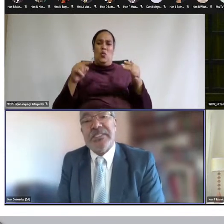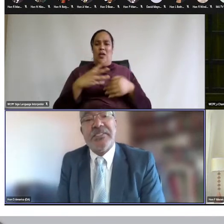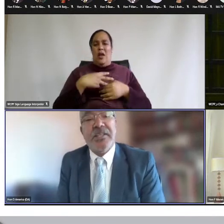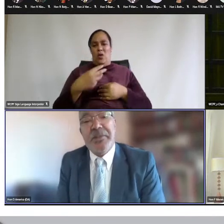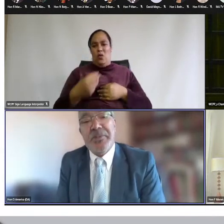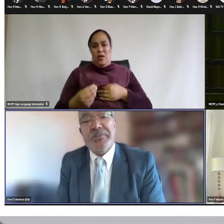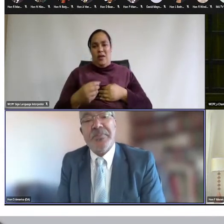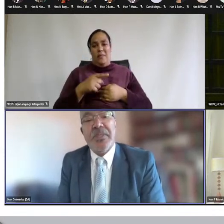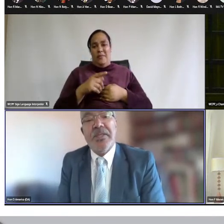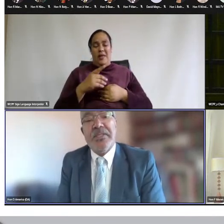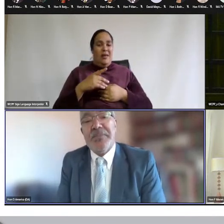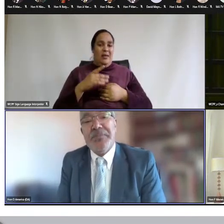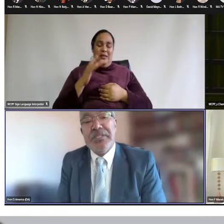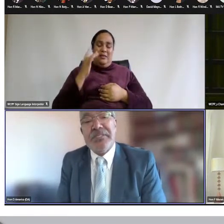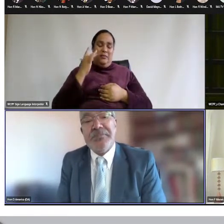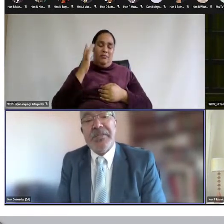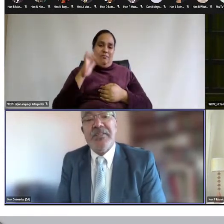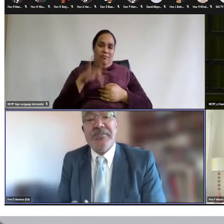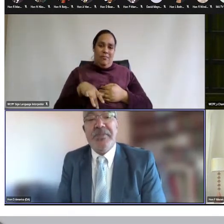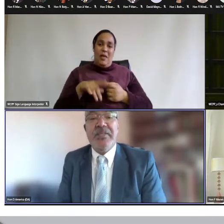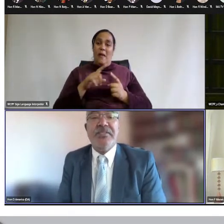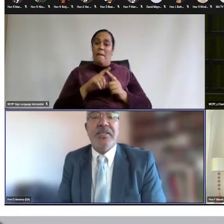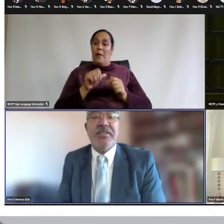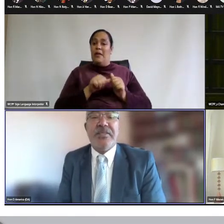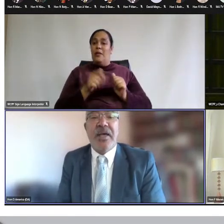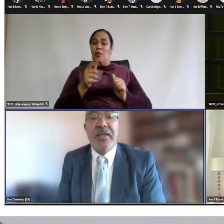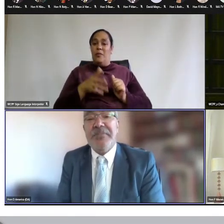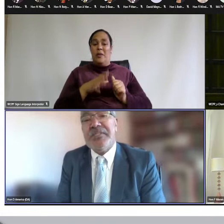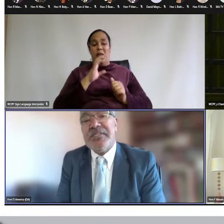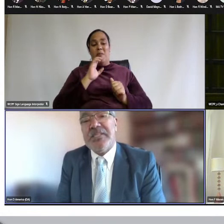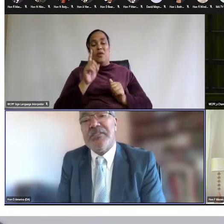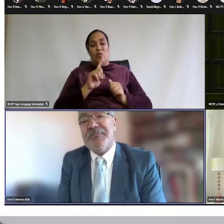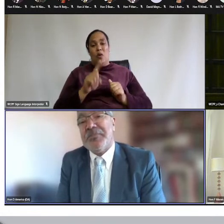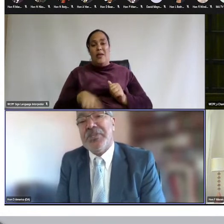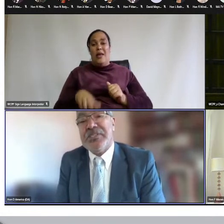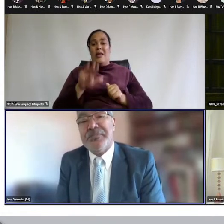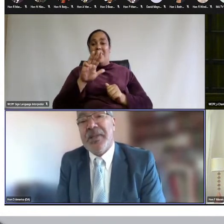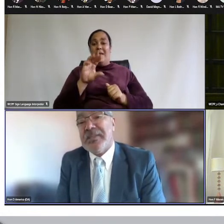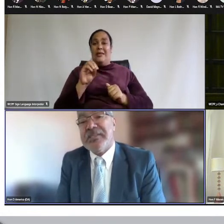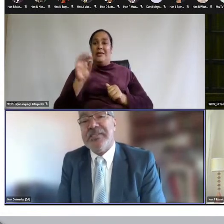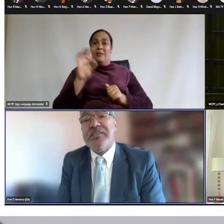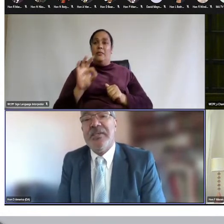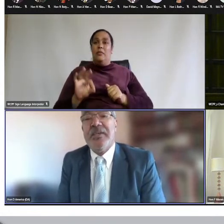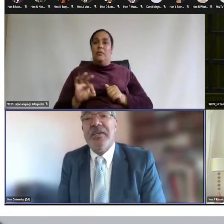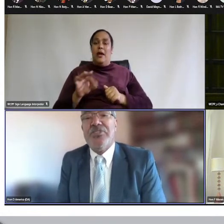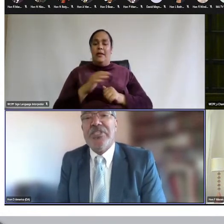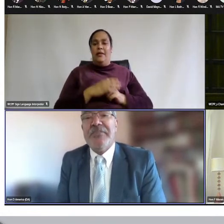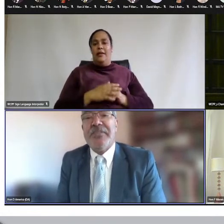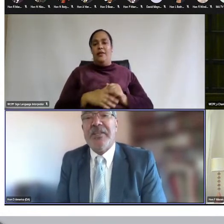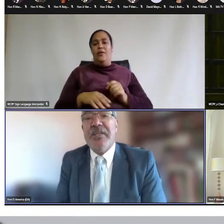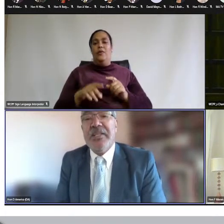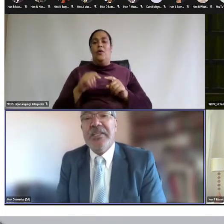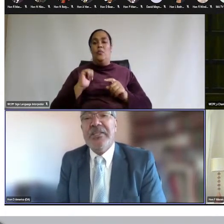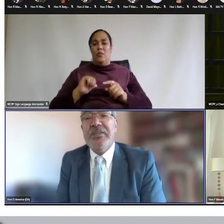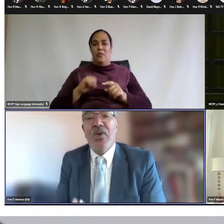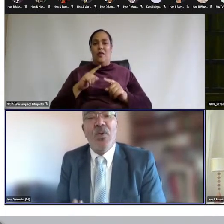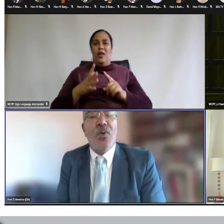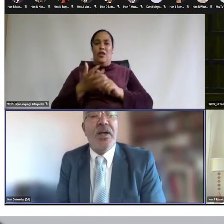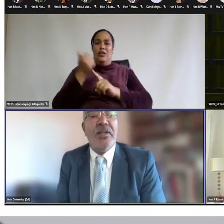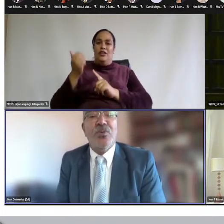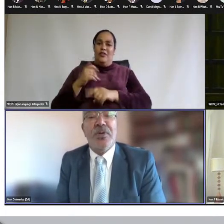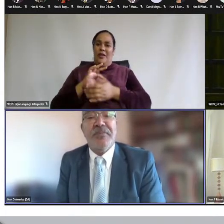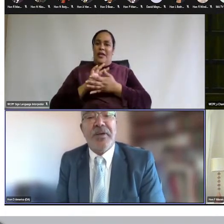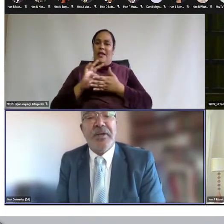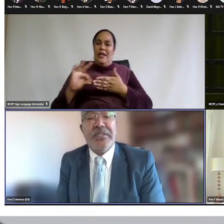is a disclaimer. Deputy Speaker, this means that 90% of our municipalities achieved a clean